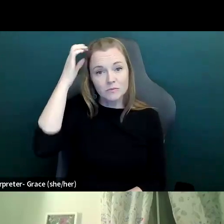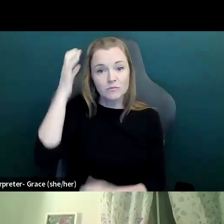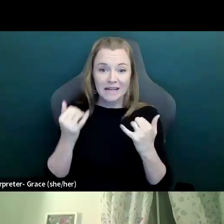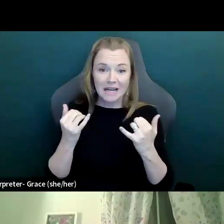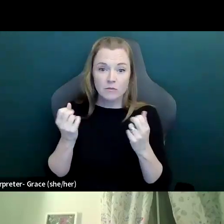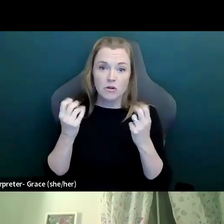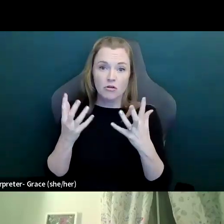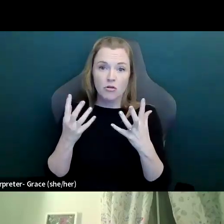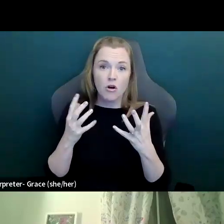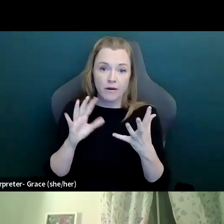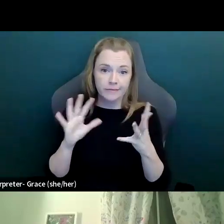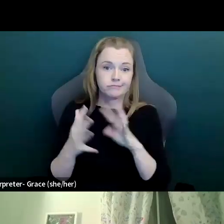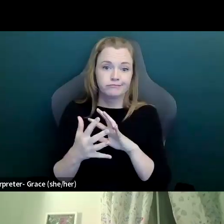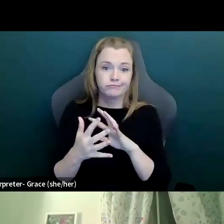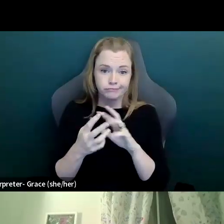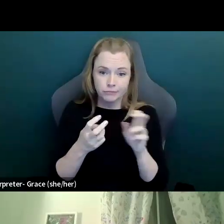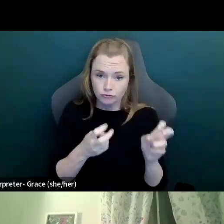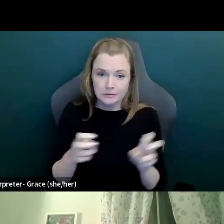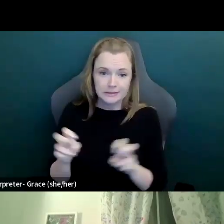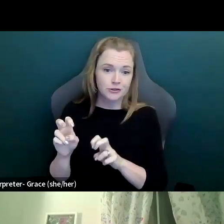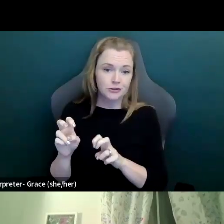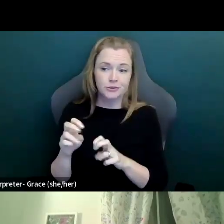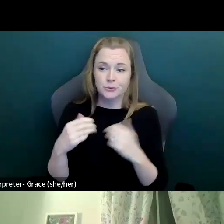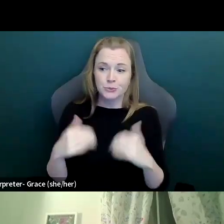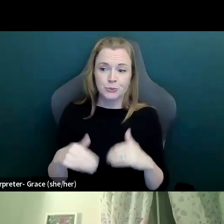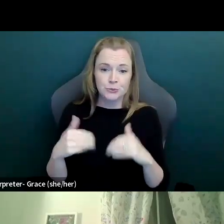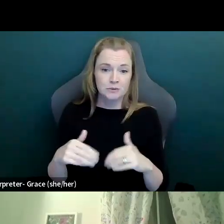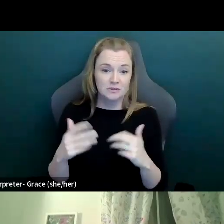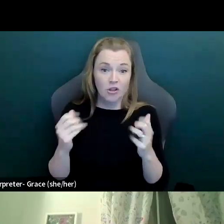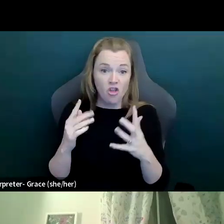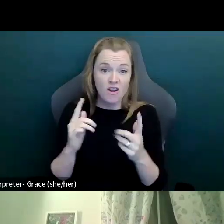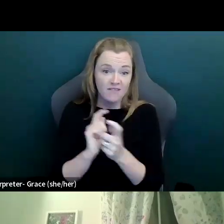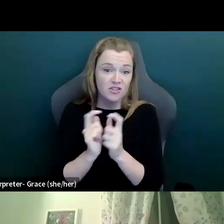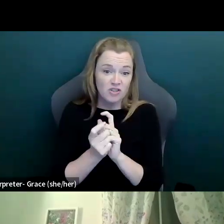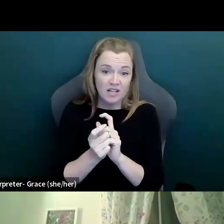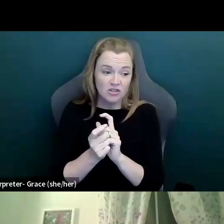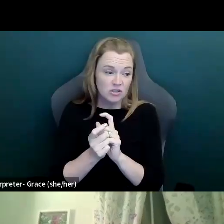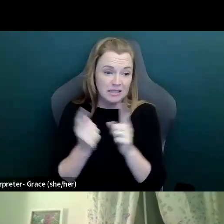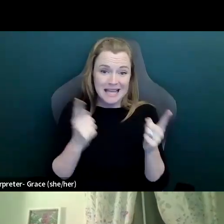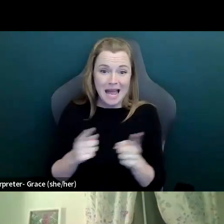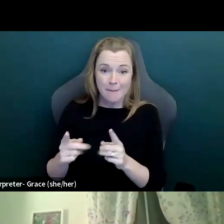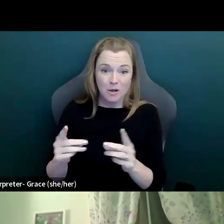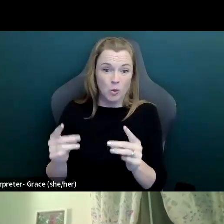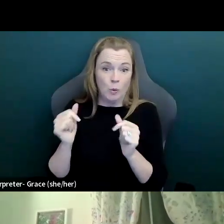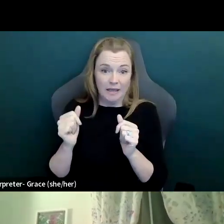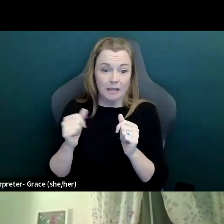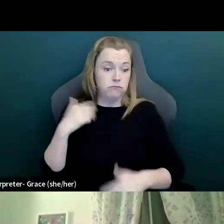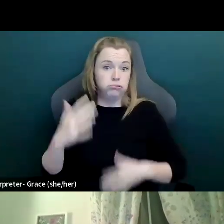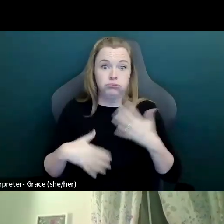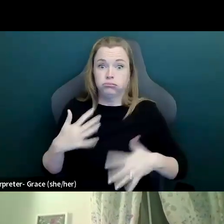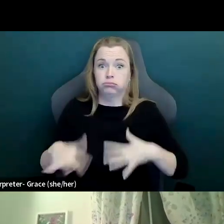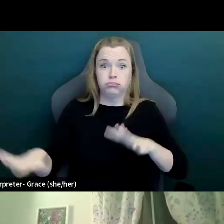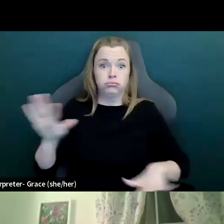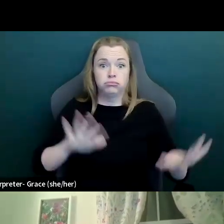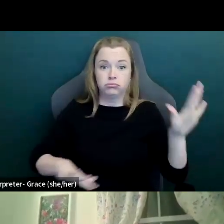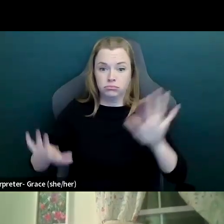right now that's happening. It's a lot of transition that's happening quickly, and people, again, are just trying to make sense of it. They're trying